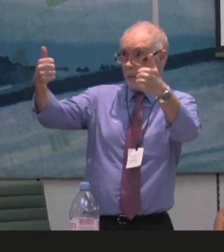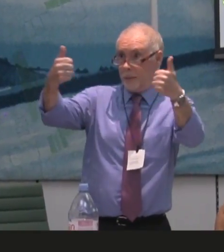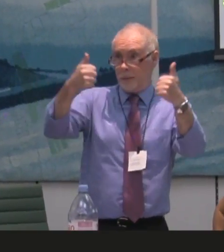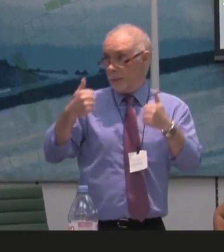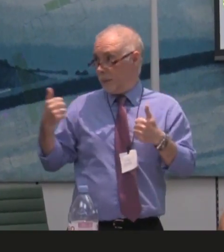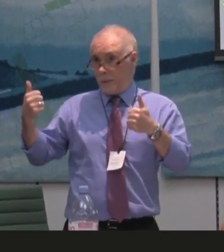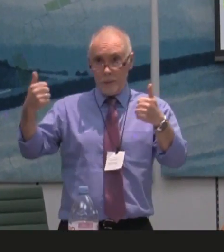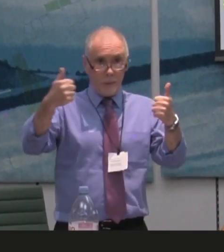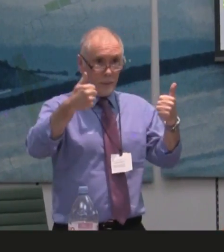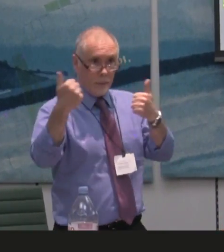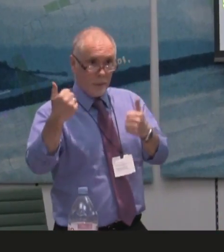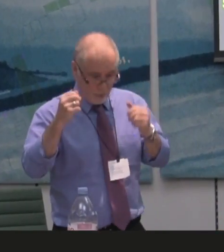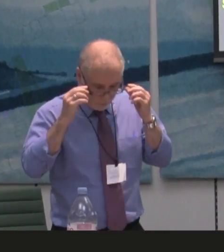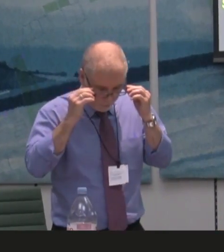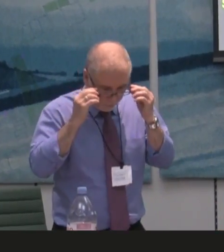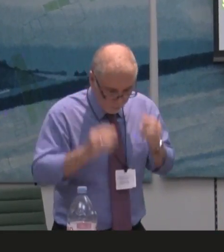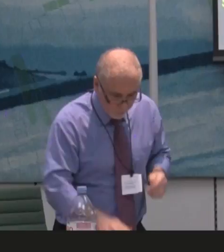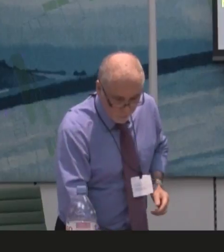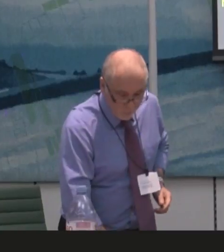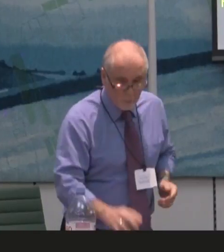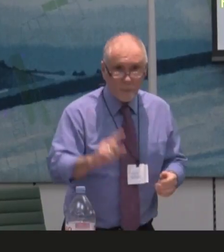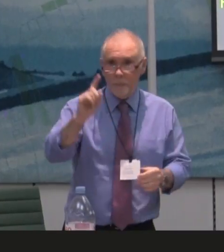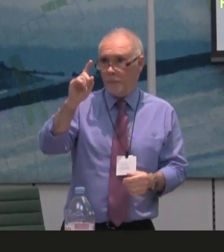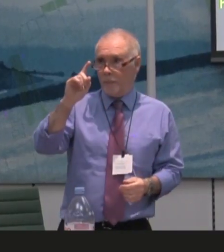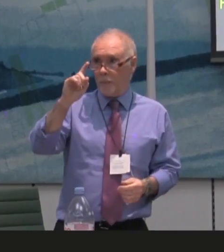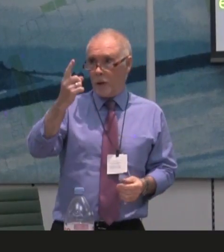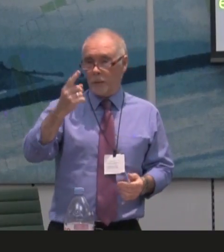Could I just check that everybody can see me who needs to?